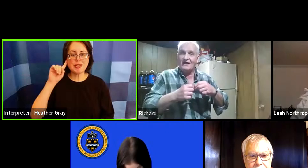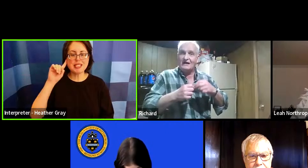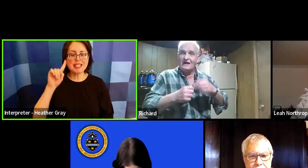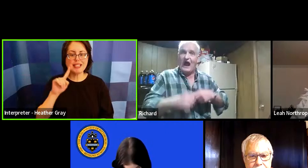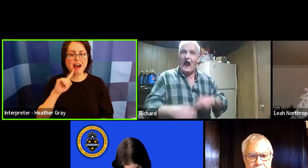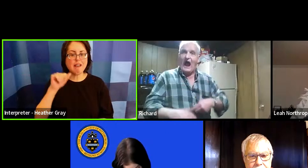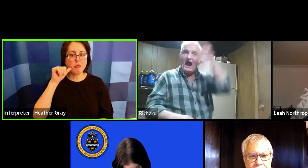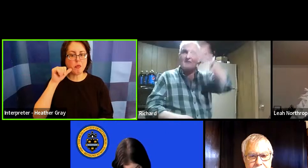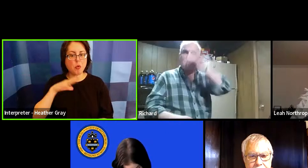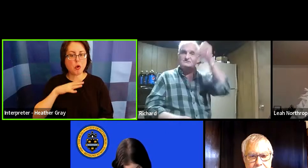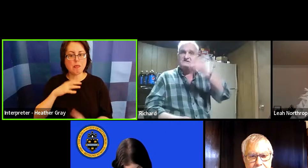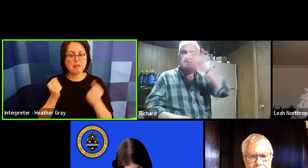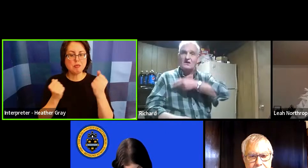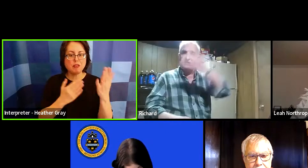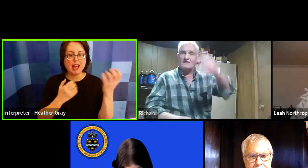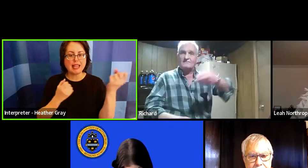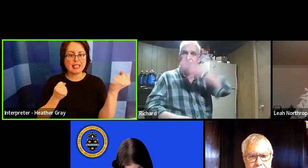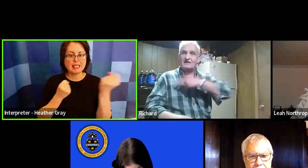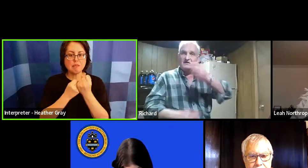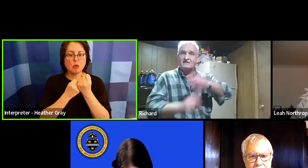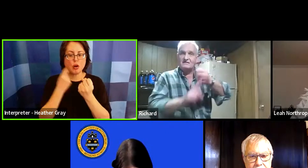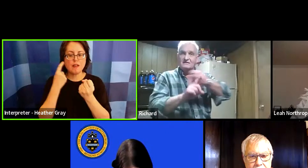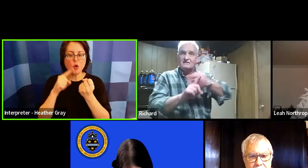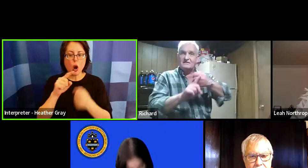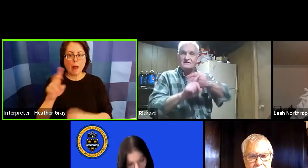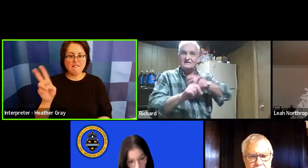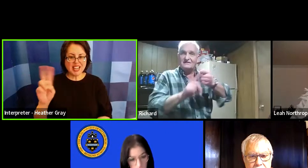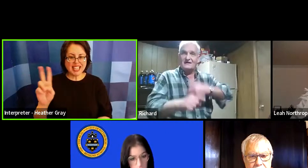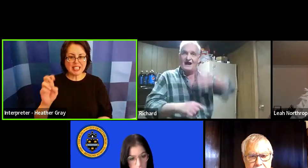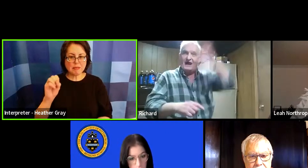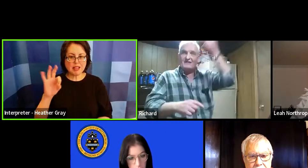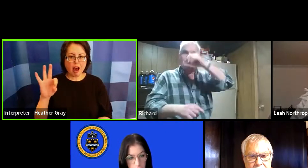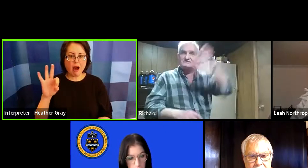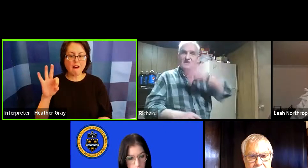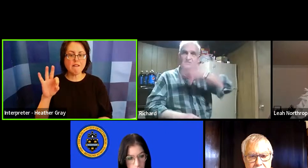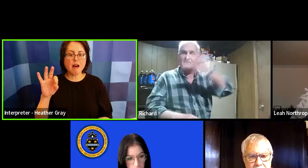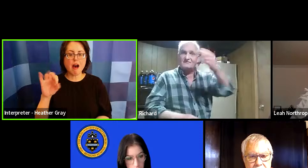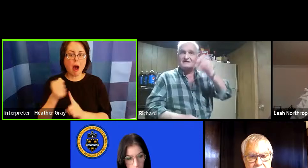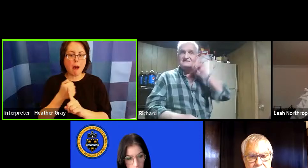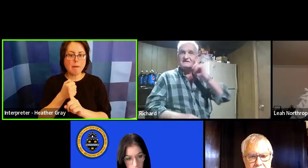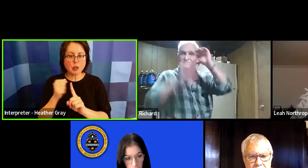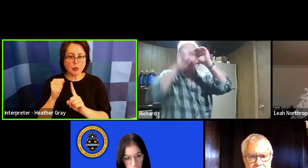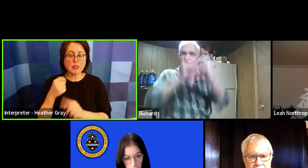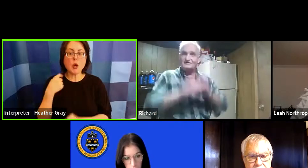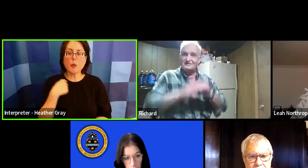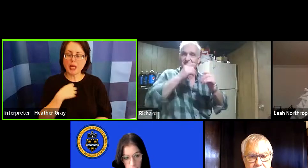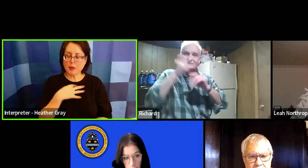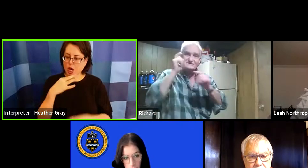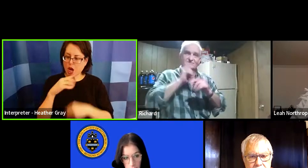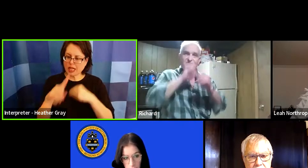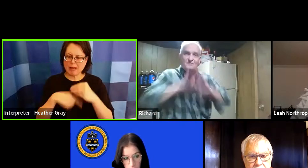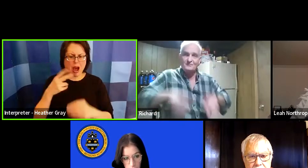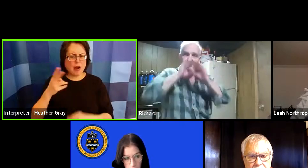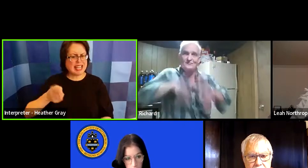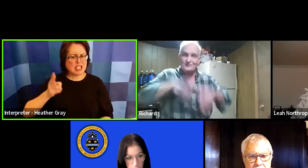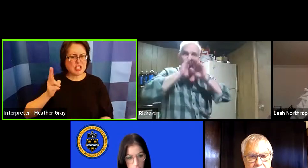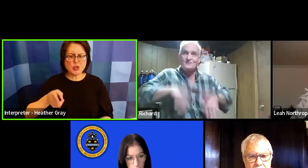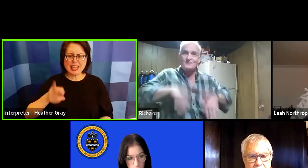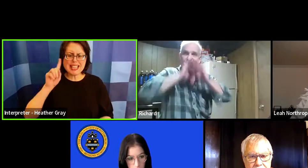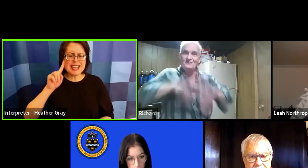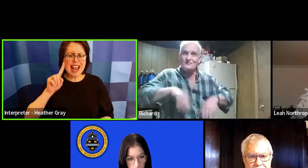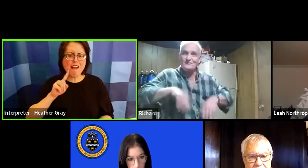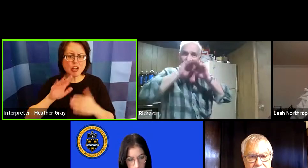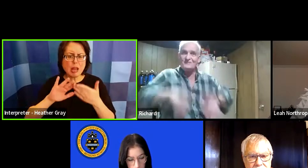of abuse. Okay. And we were talking about the history of the high percentage of abuse in the deaf